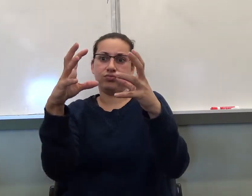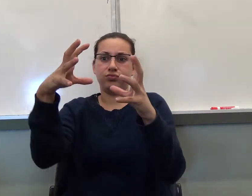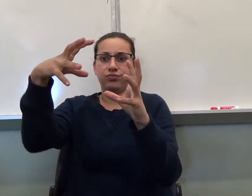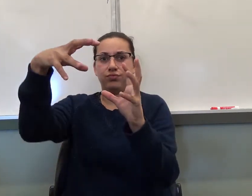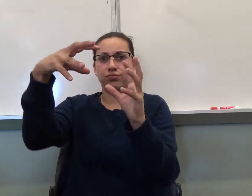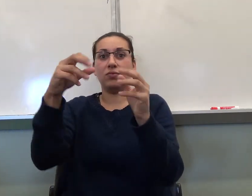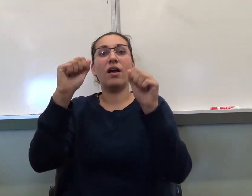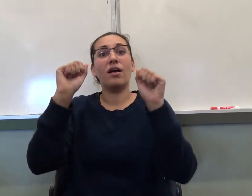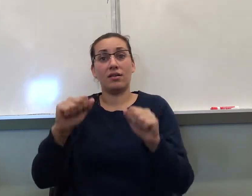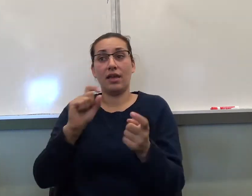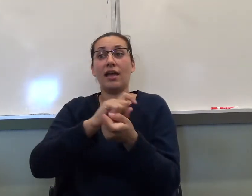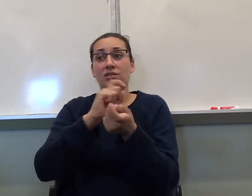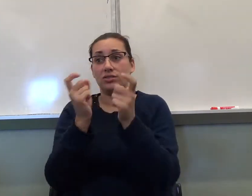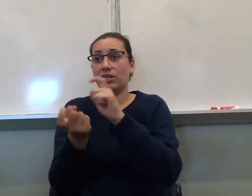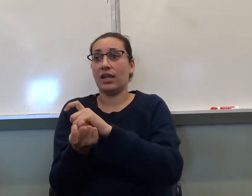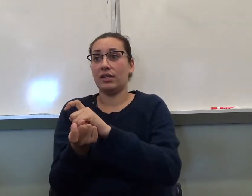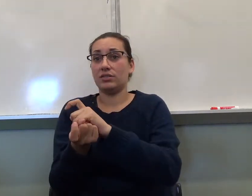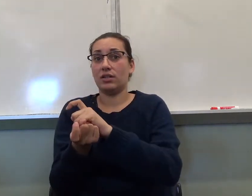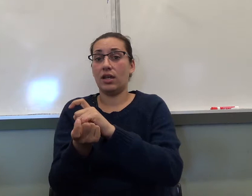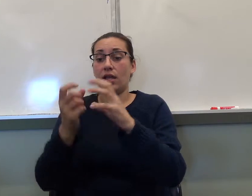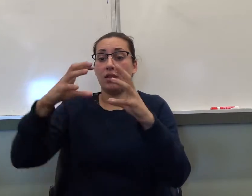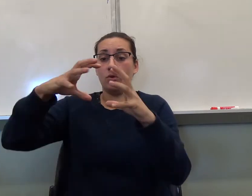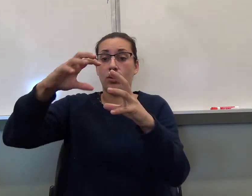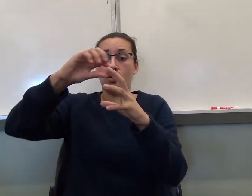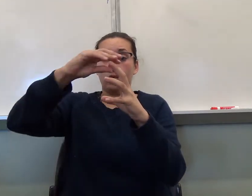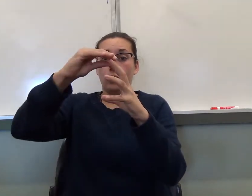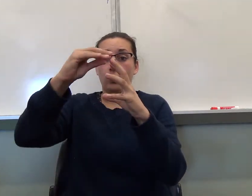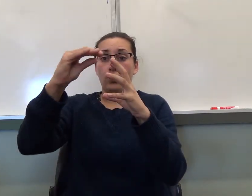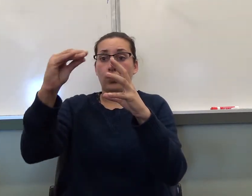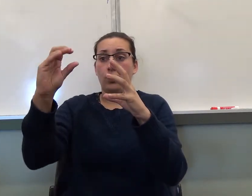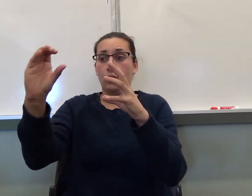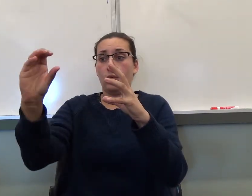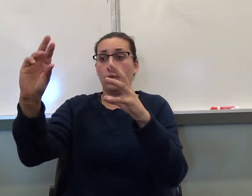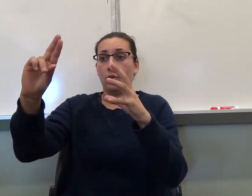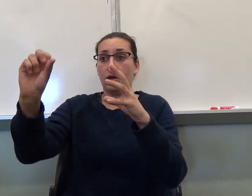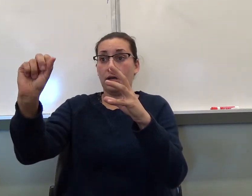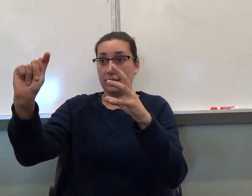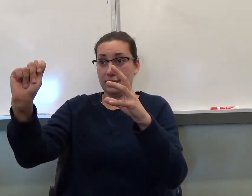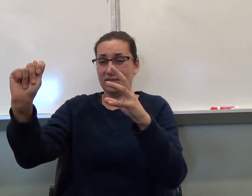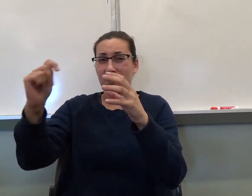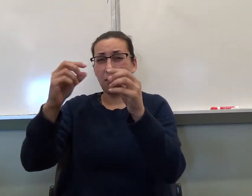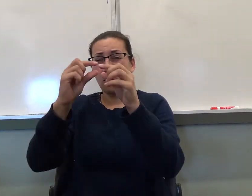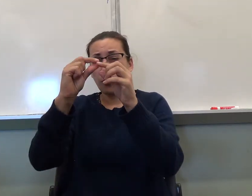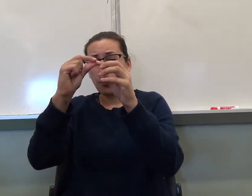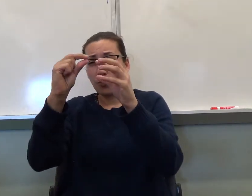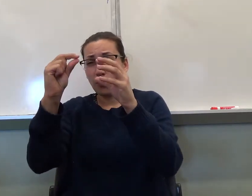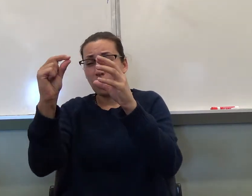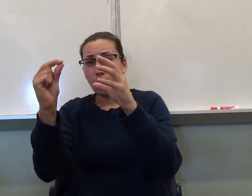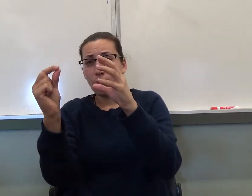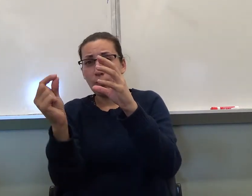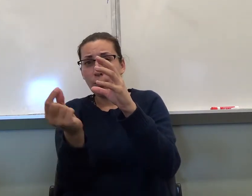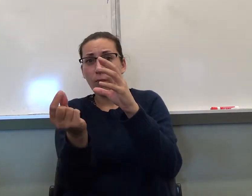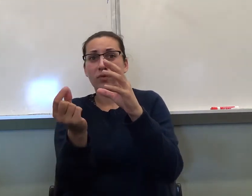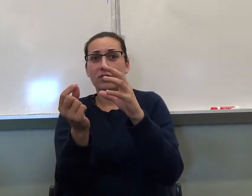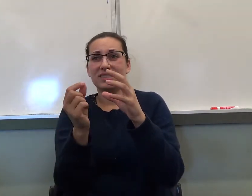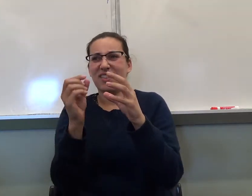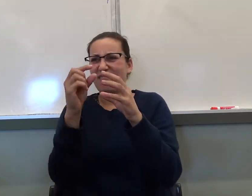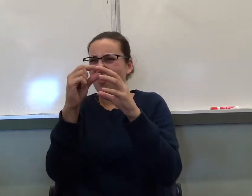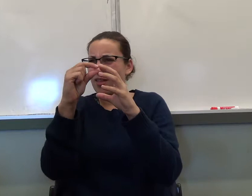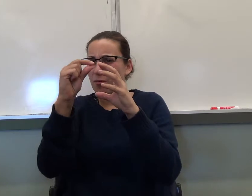inside. And the crust is extremely thin. I mean, relative to the diameter of the Earth, the radius of the Earth, the crust is